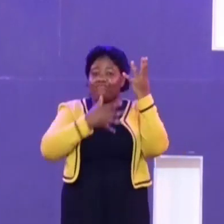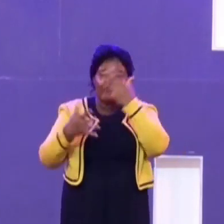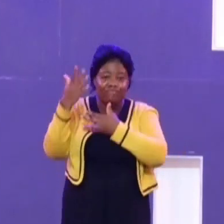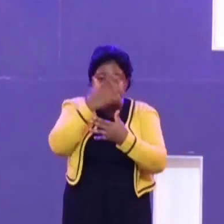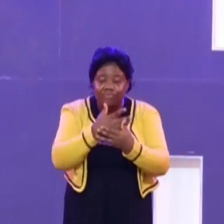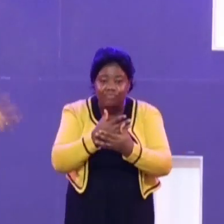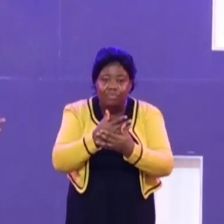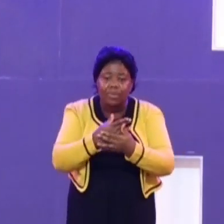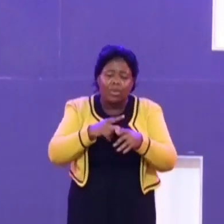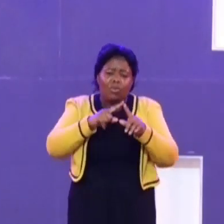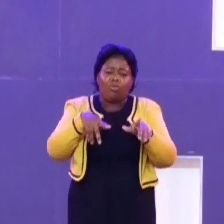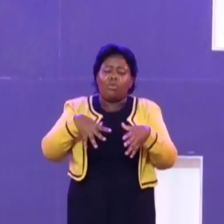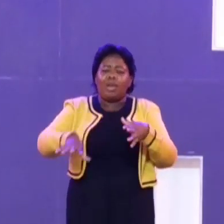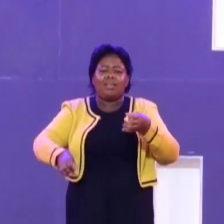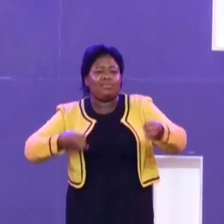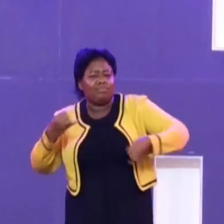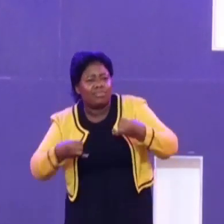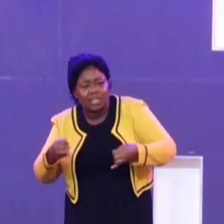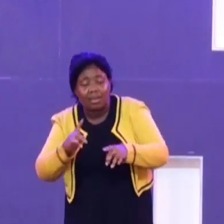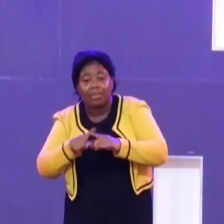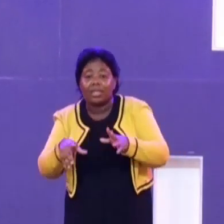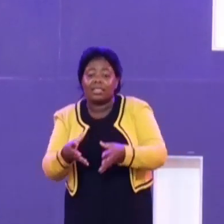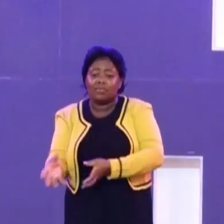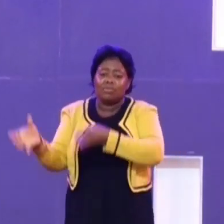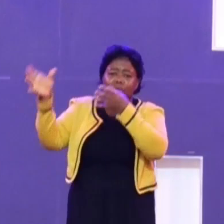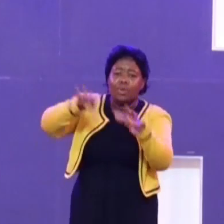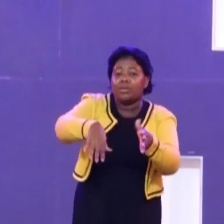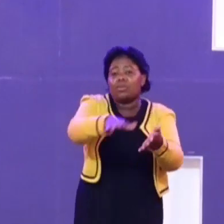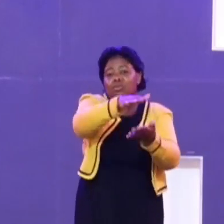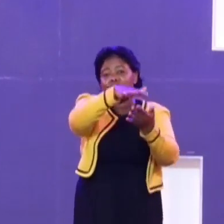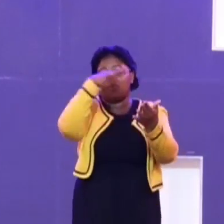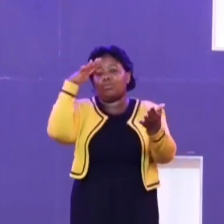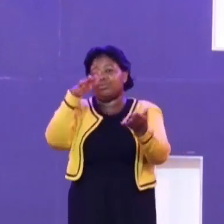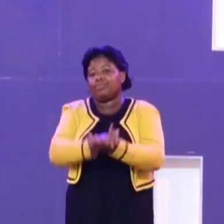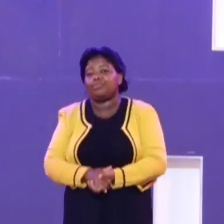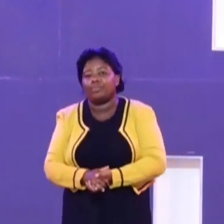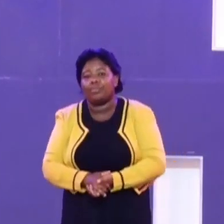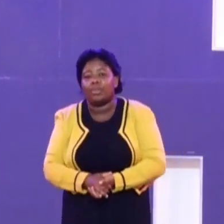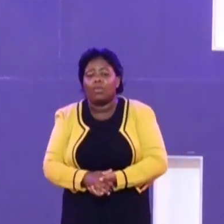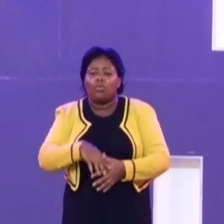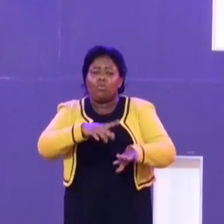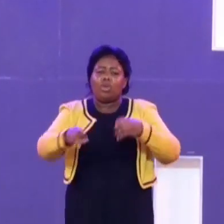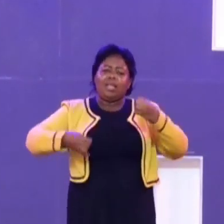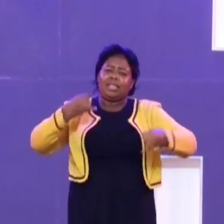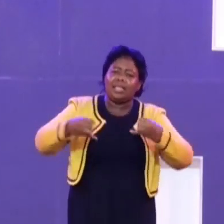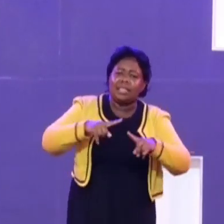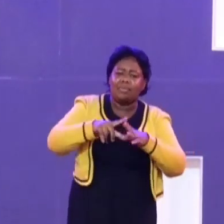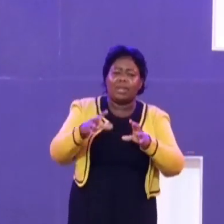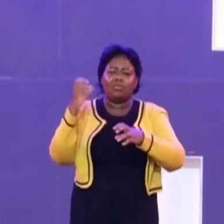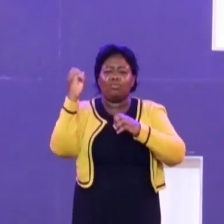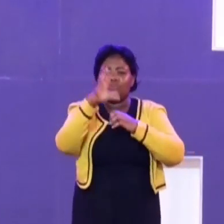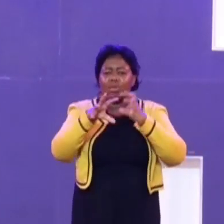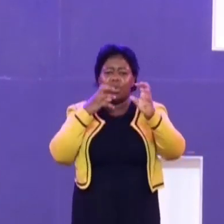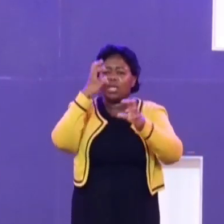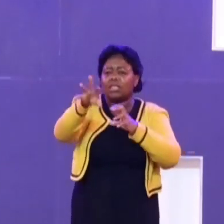senga betu yike chitiba cha kanisa. We have gotten excited as the glory of the church powers down. Tuchamu senga betu evuma. We get excited as we abuse